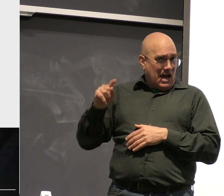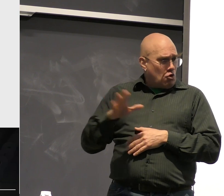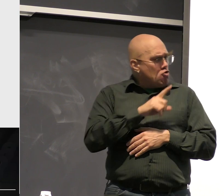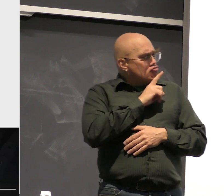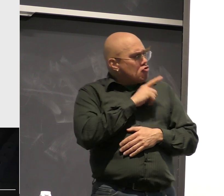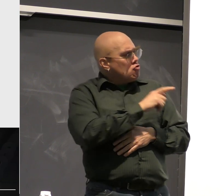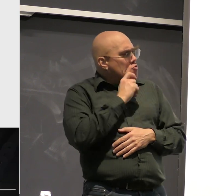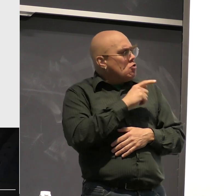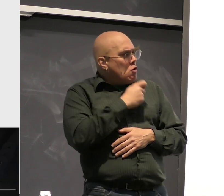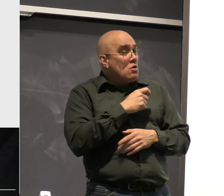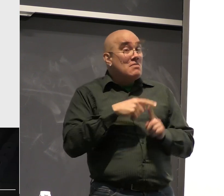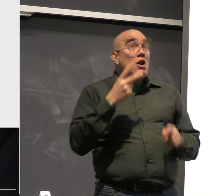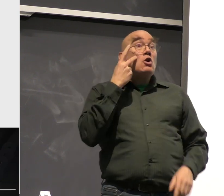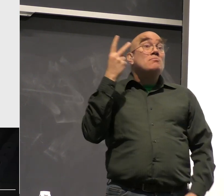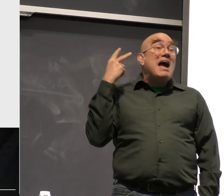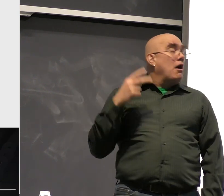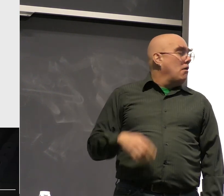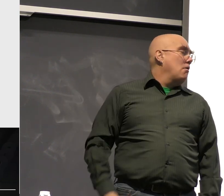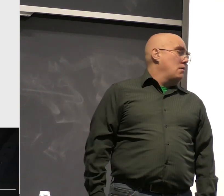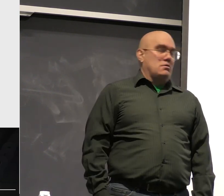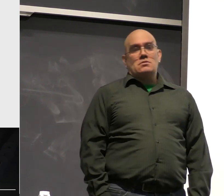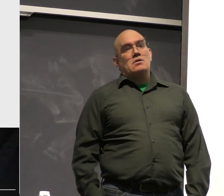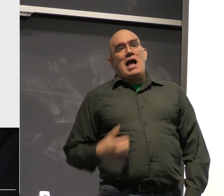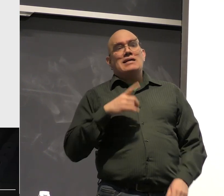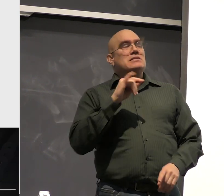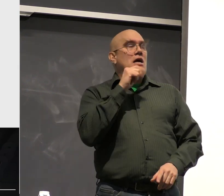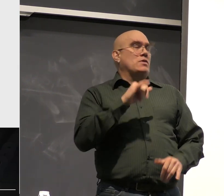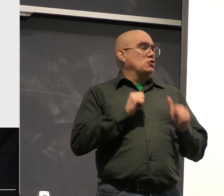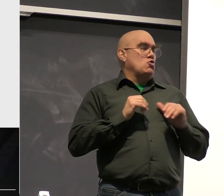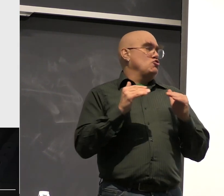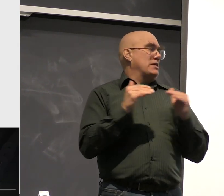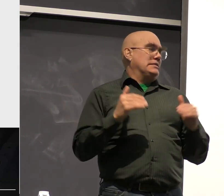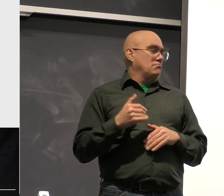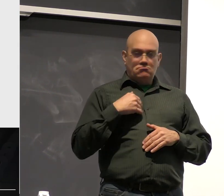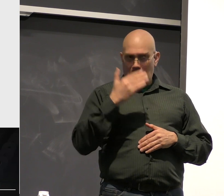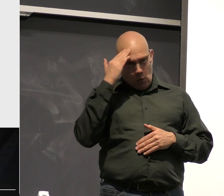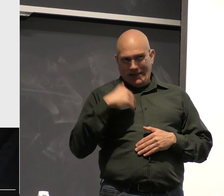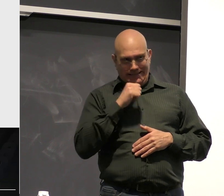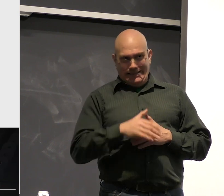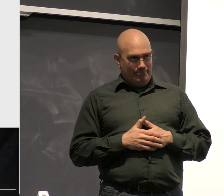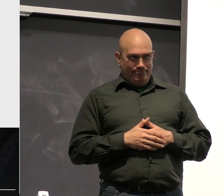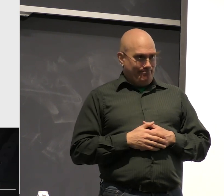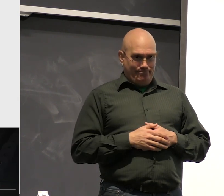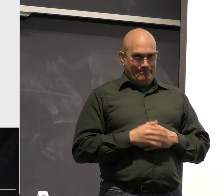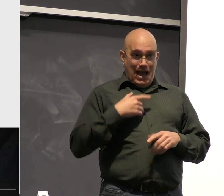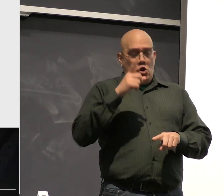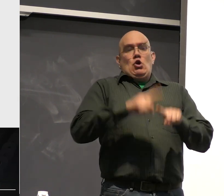because I had friends in the cast. I got their approval, but looking back, I I don't think I did the show justice. I know that I didn't do it